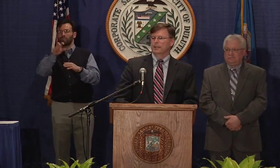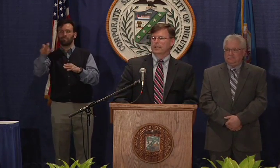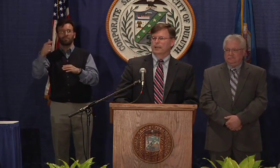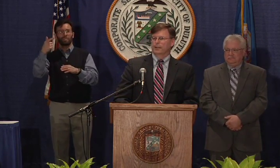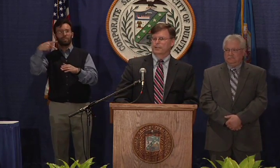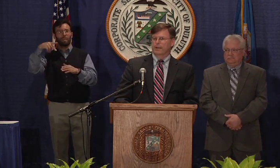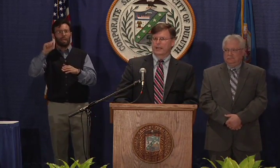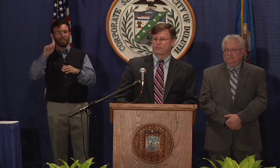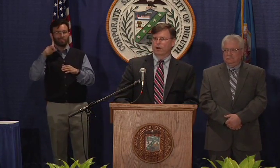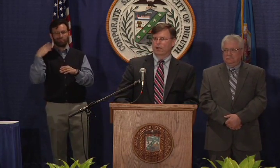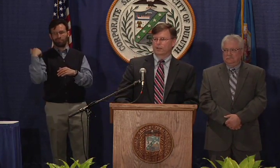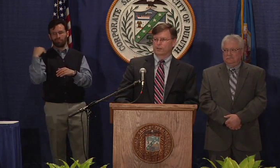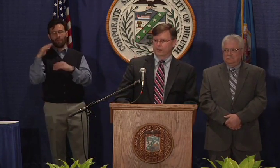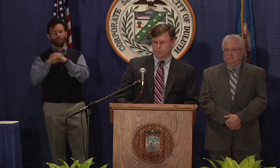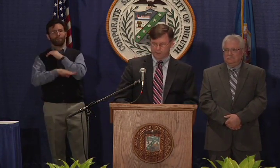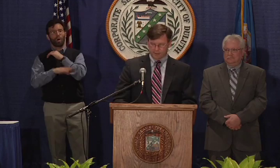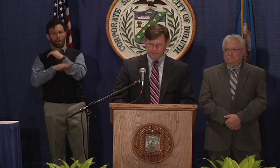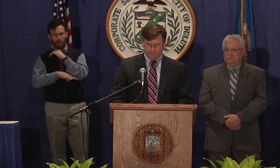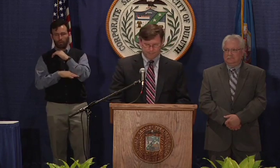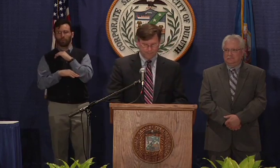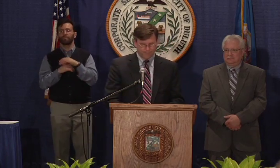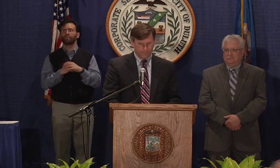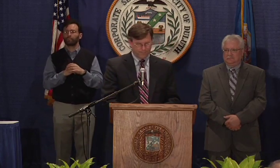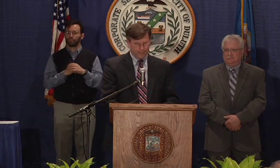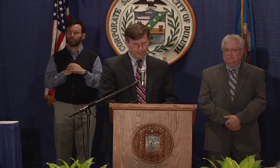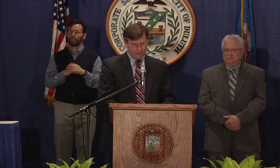those this past fall and early winter.